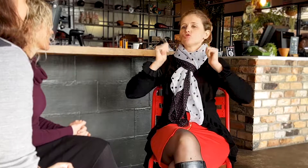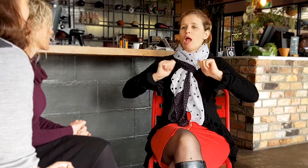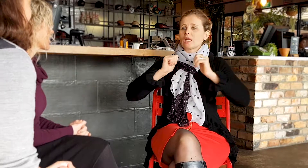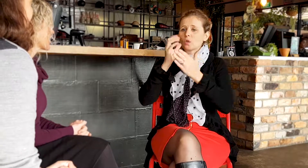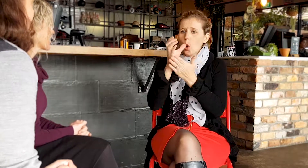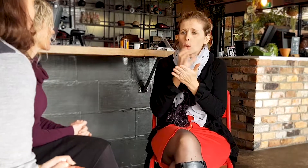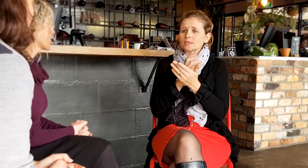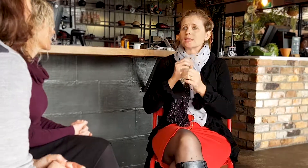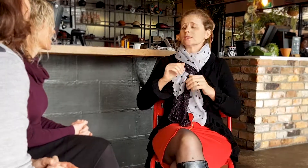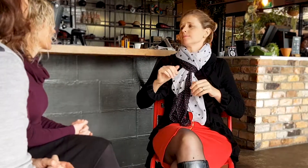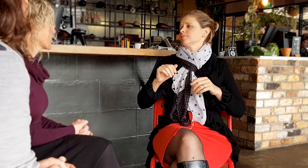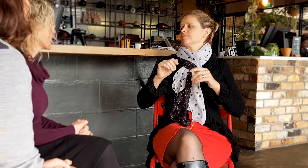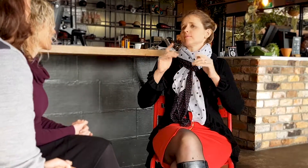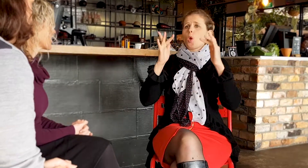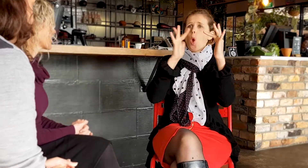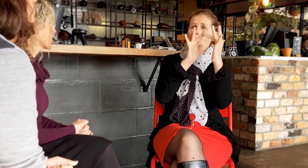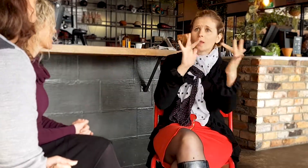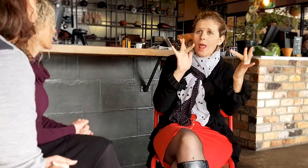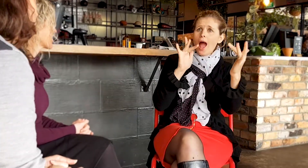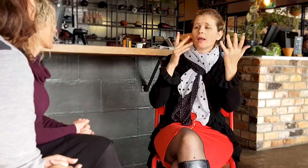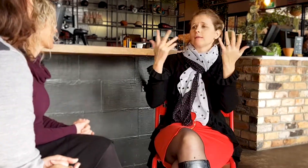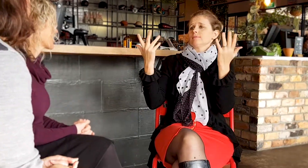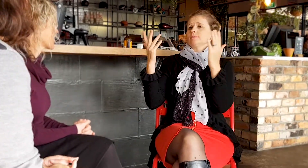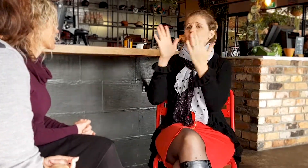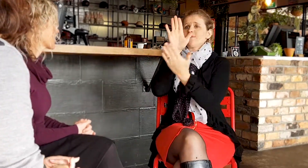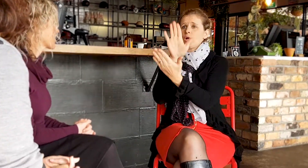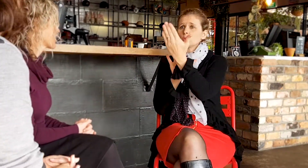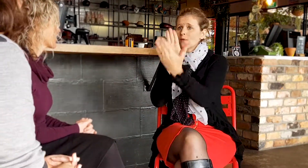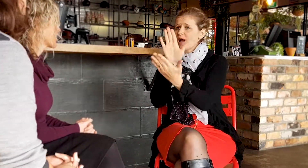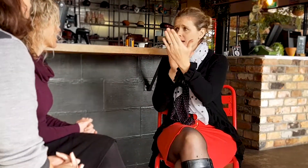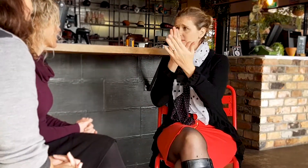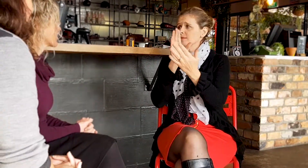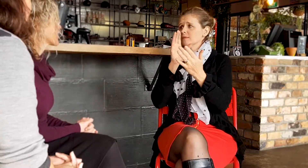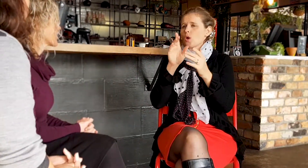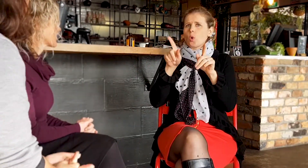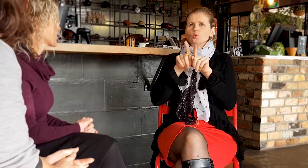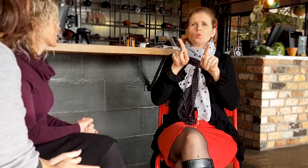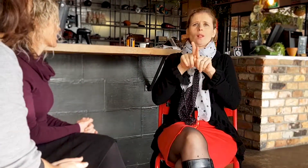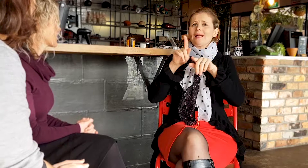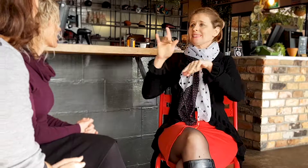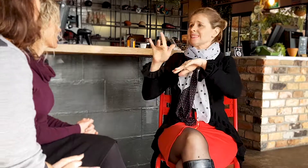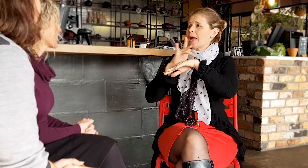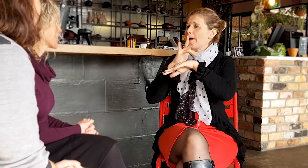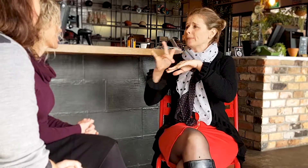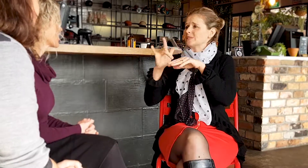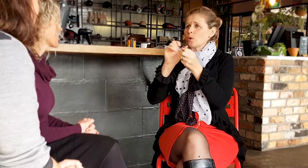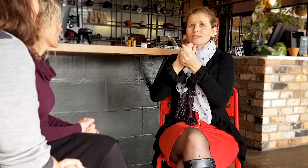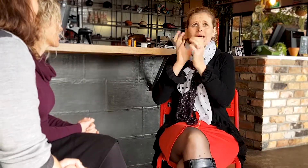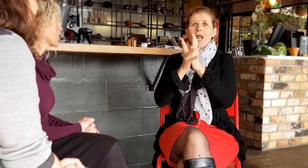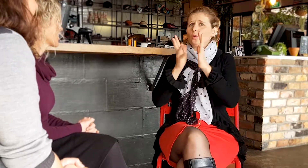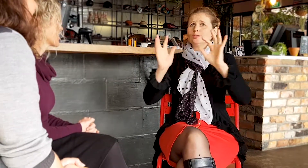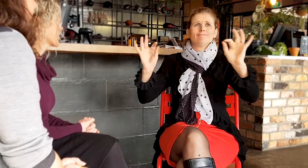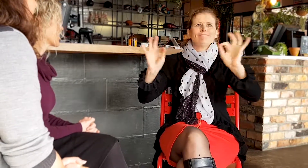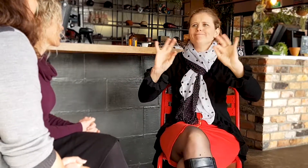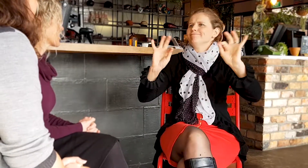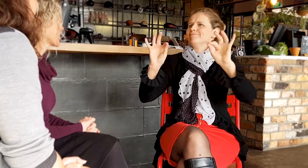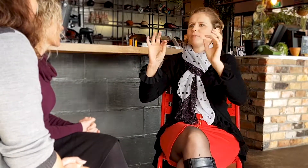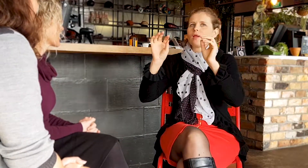taking that initiative to offer training courses, be it online or face-to-face learning. And